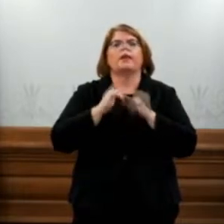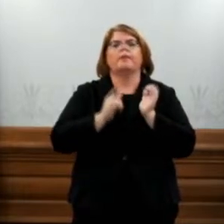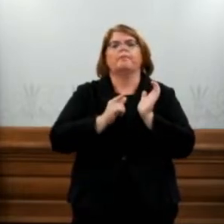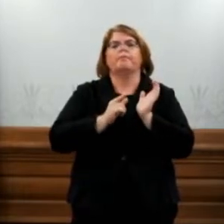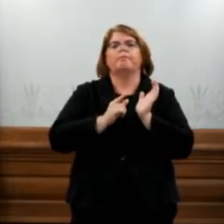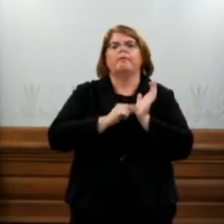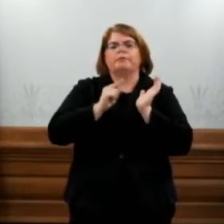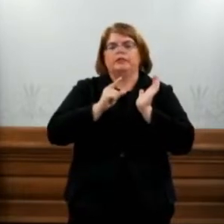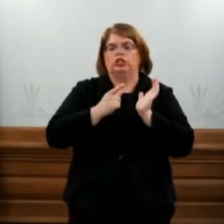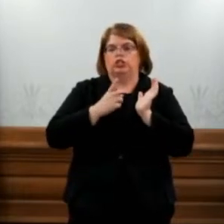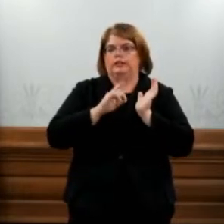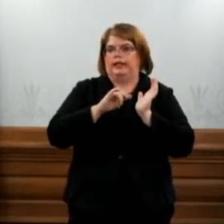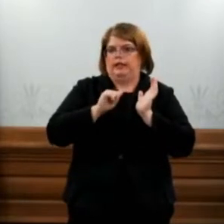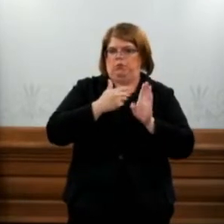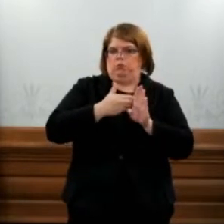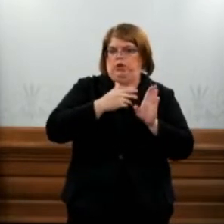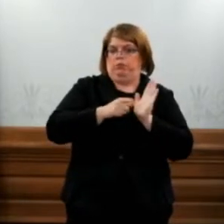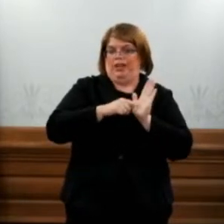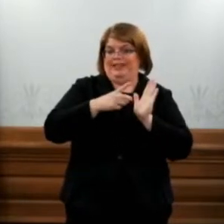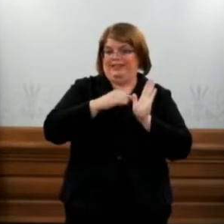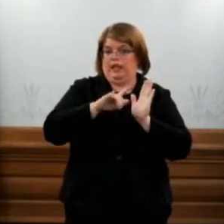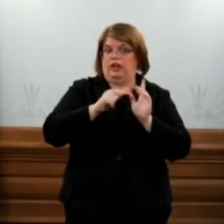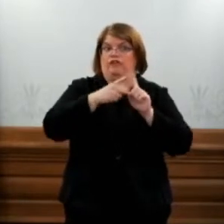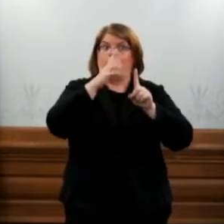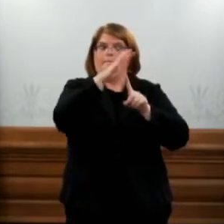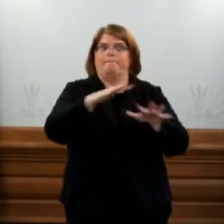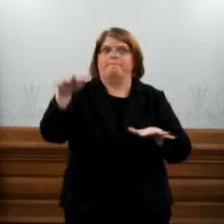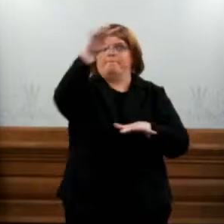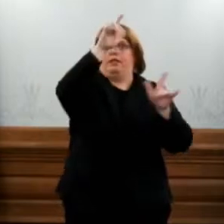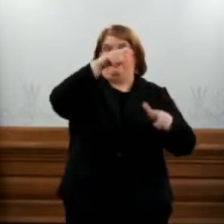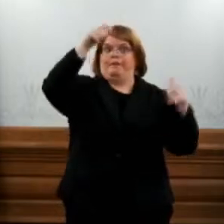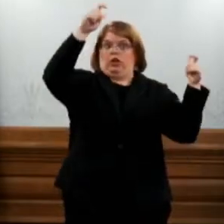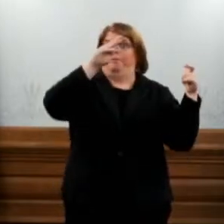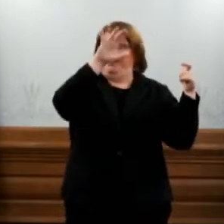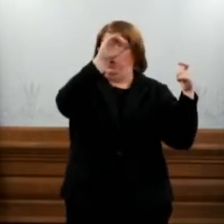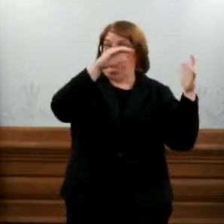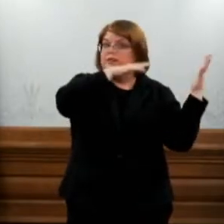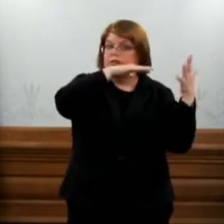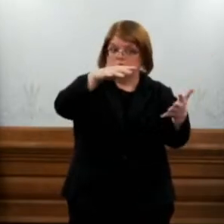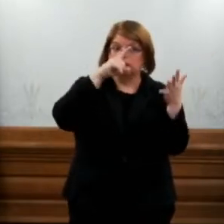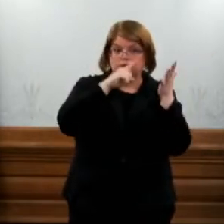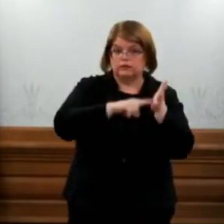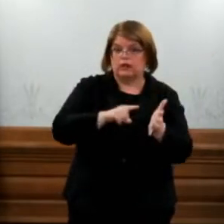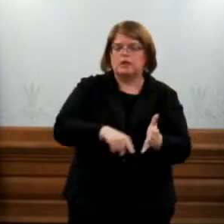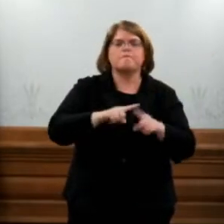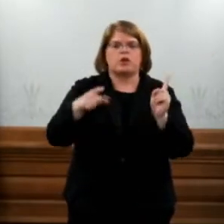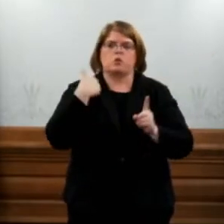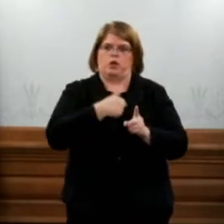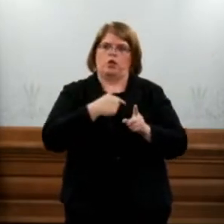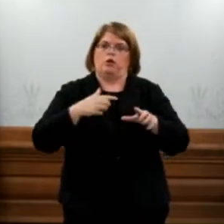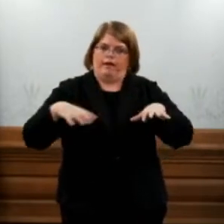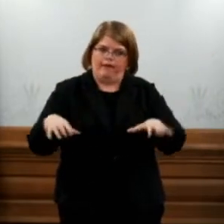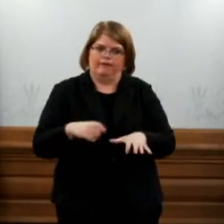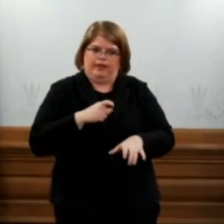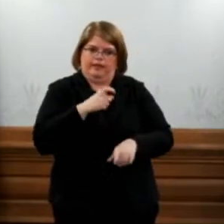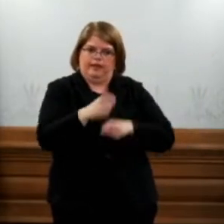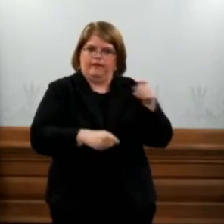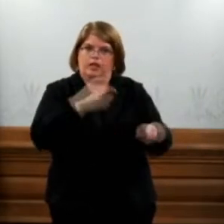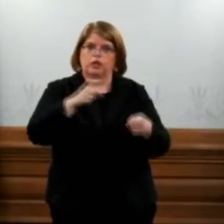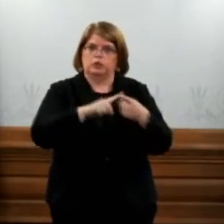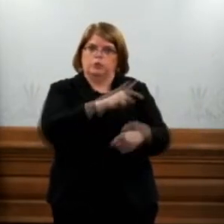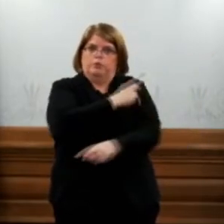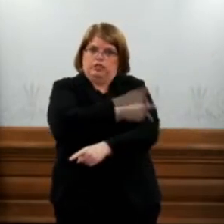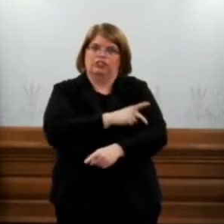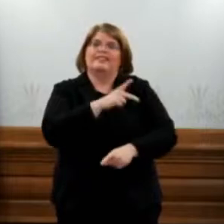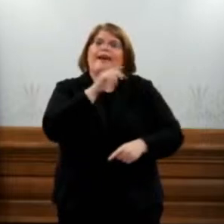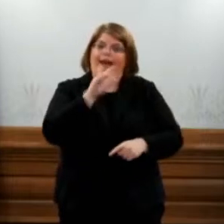preprint data from the Mayo study in general. But yeah, we were actively giving it to our patients at the University of